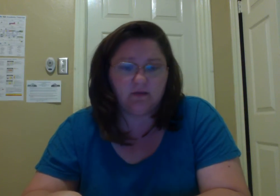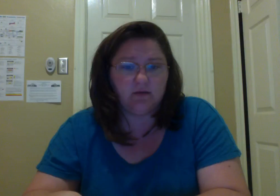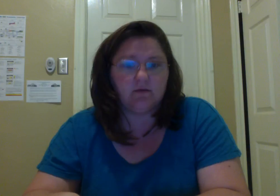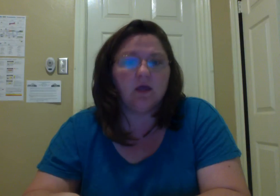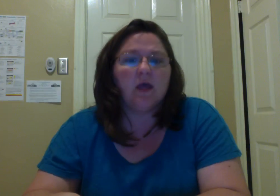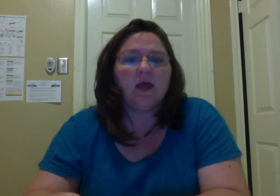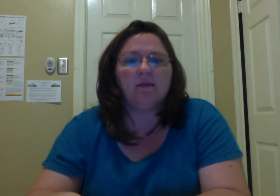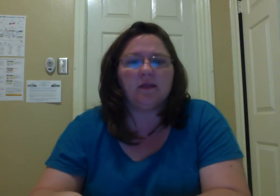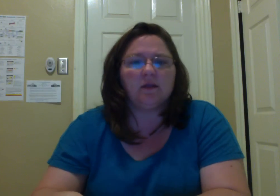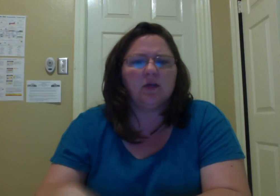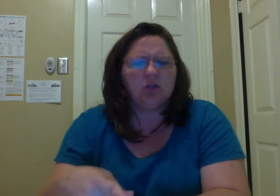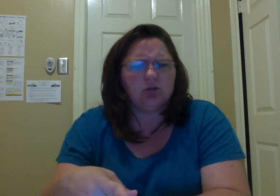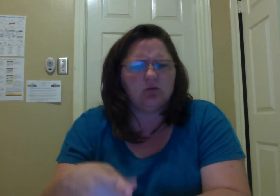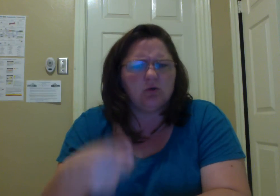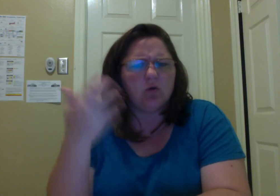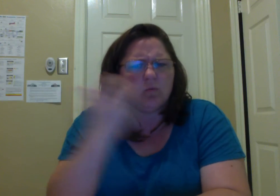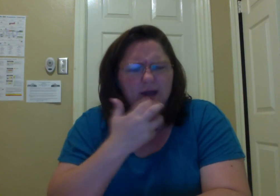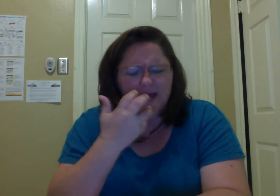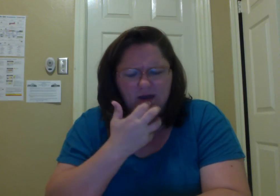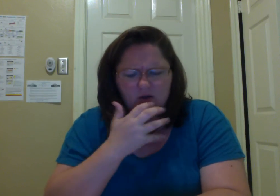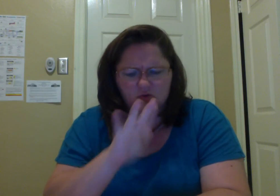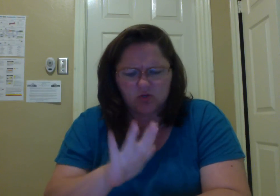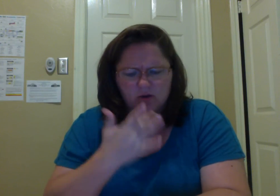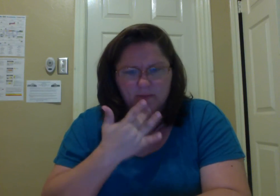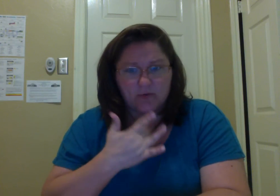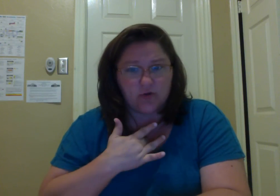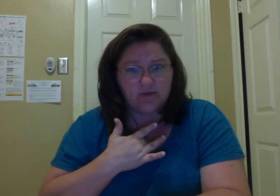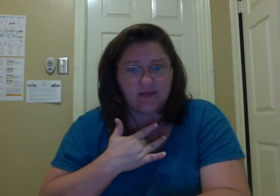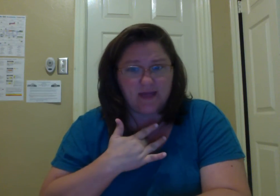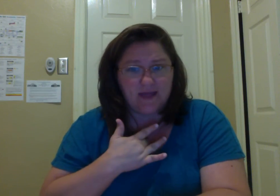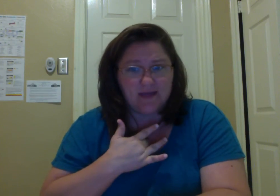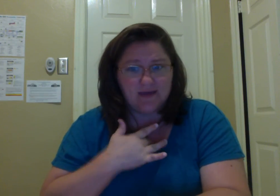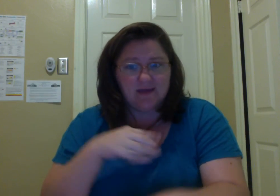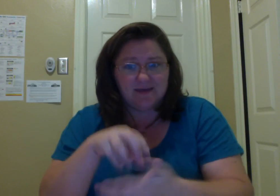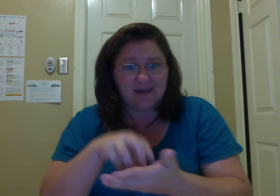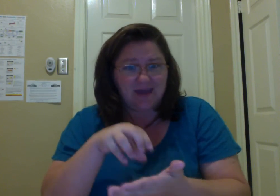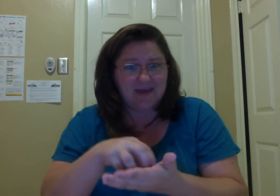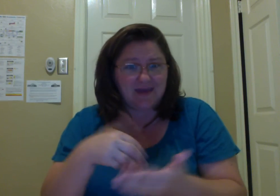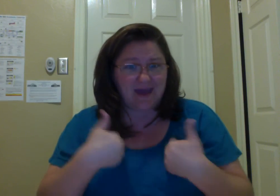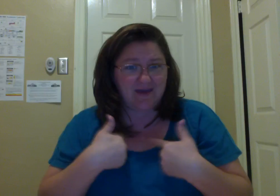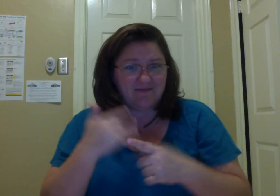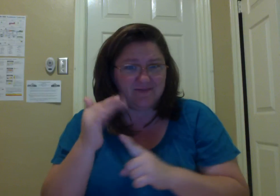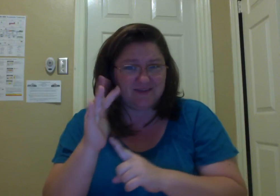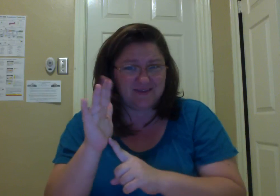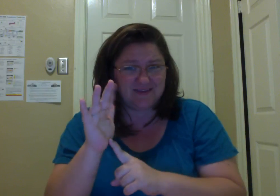6. And then you, wow, your birthday cake have,